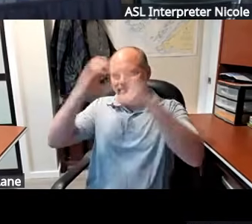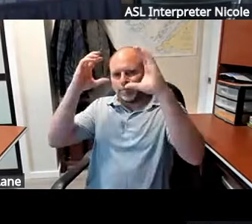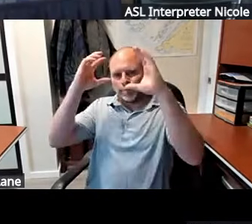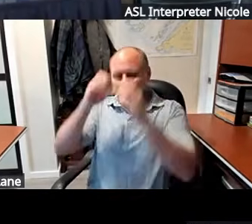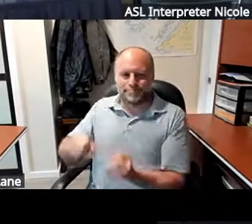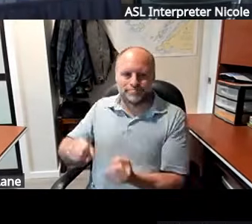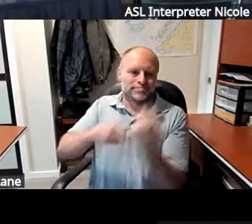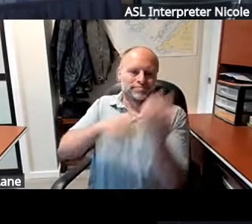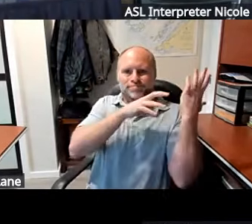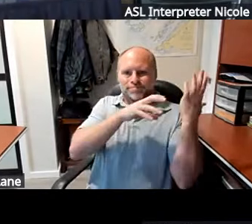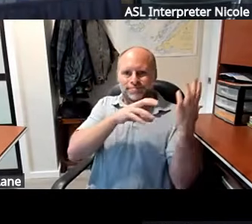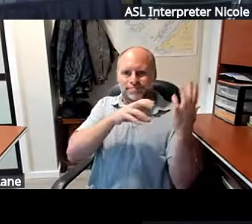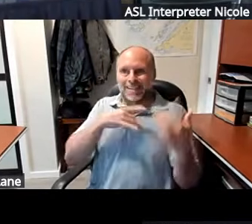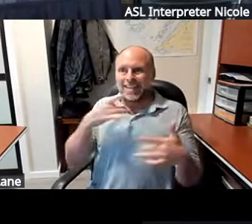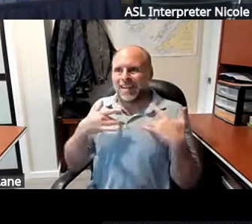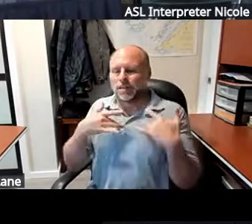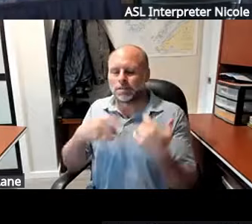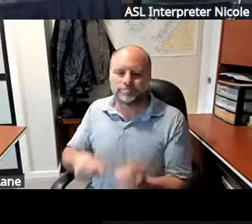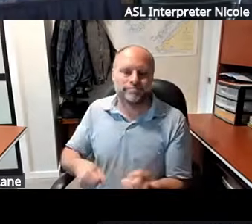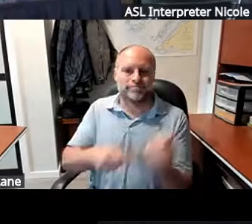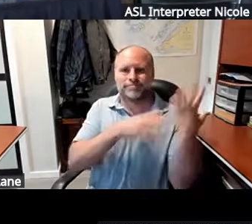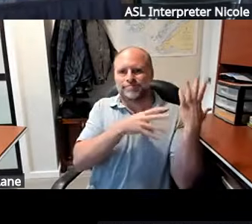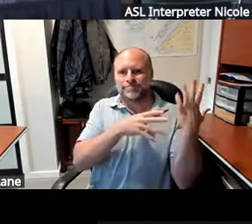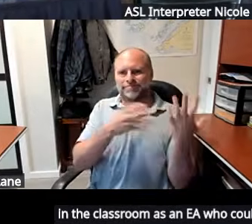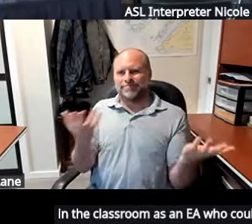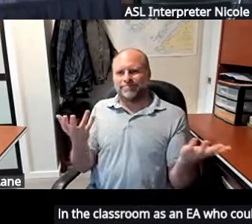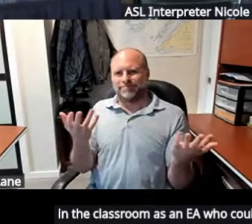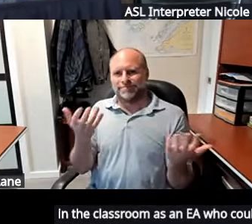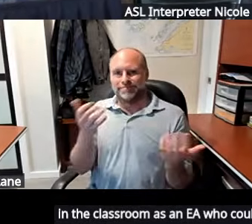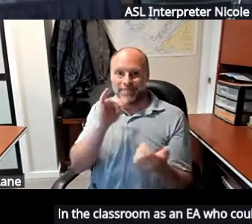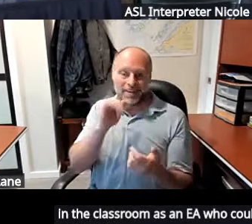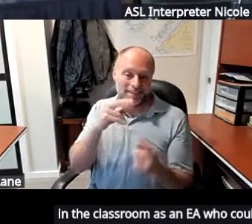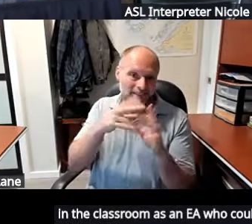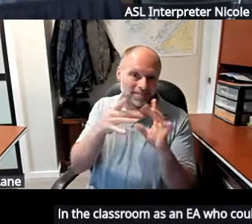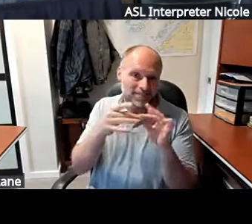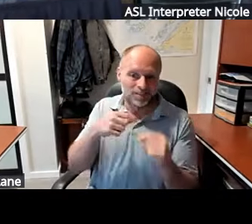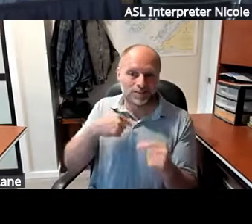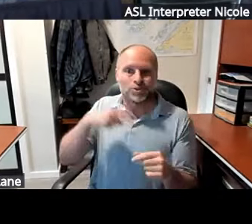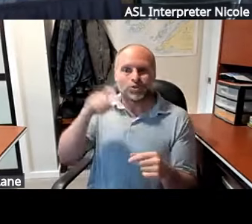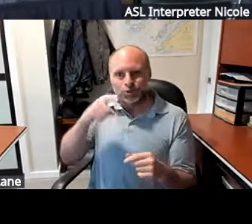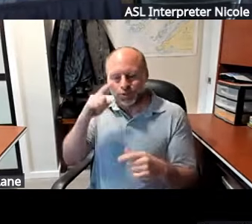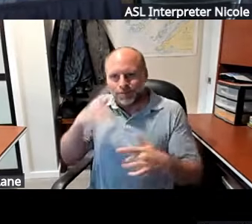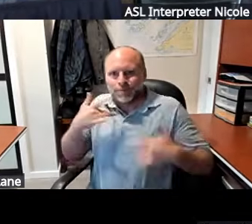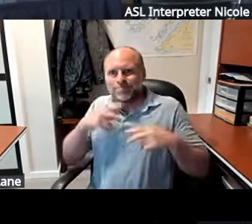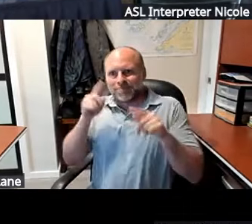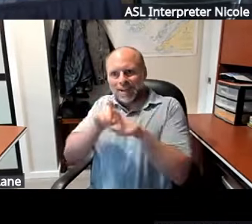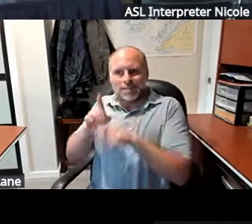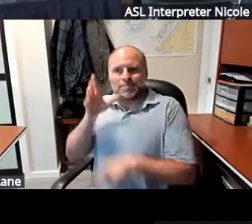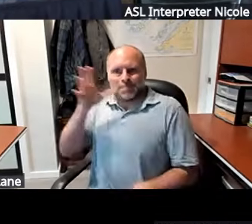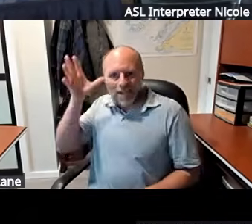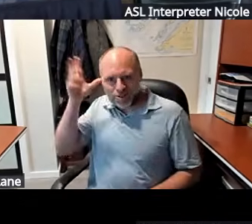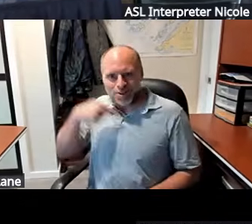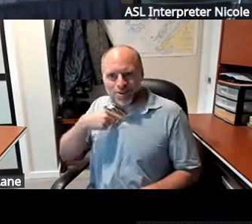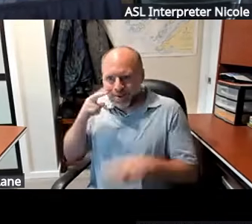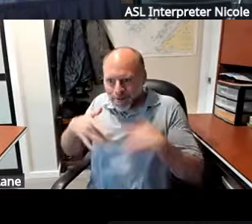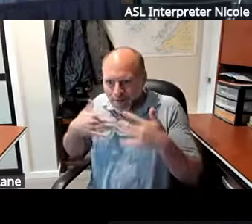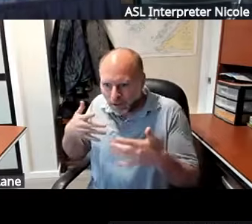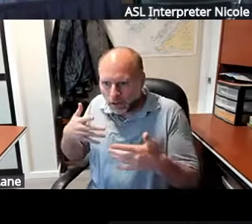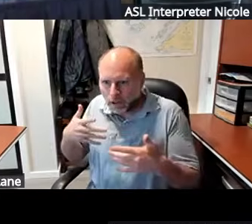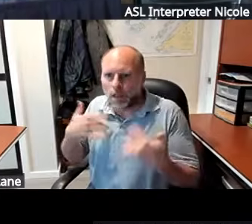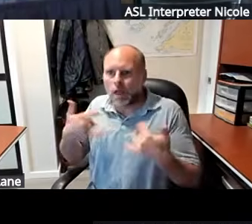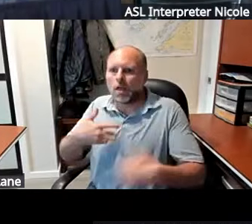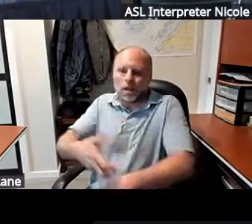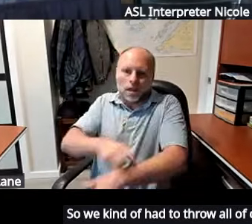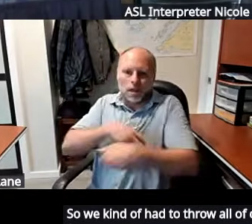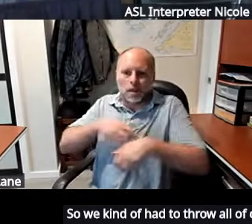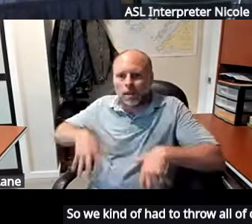sign, very different than a sign language interpreter. So we kind of had to throw all of our ideas about this idyllic education